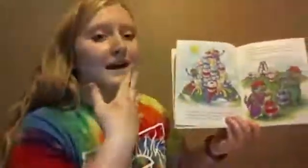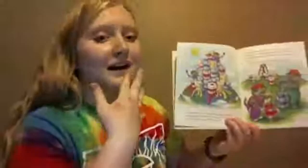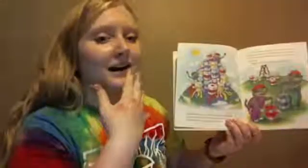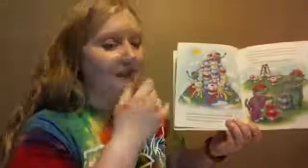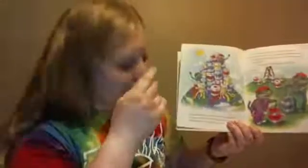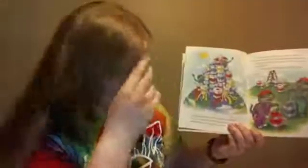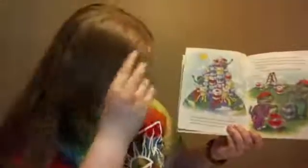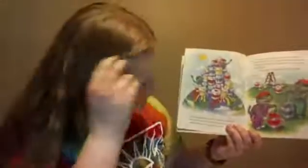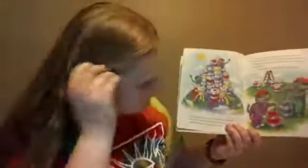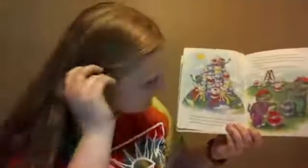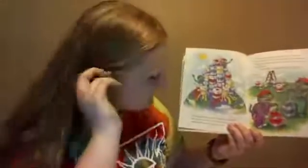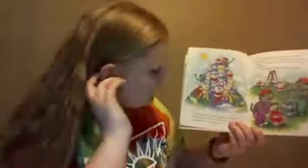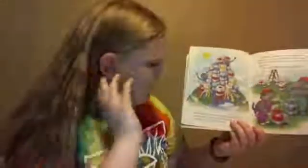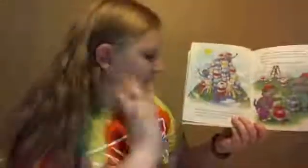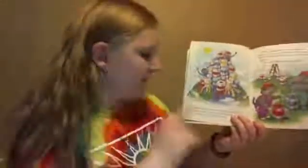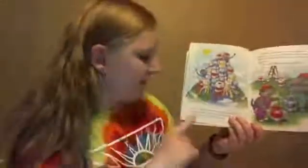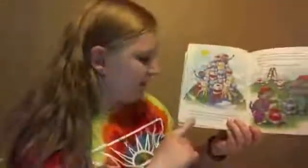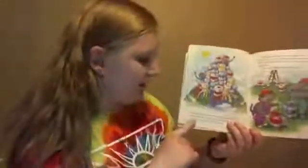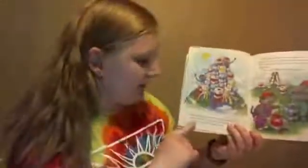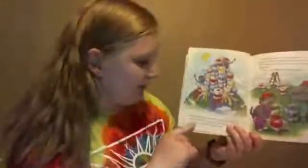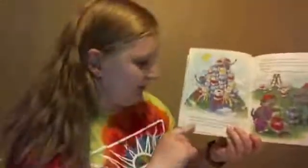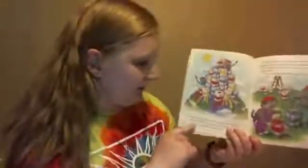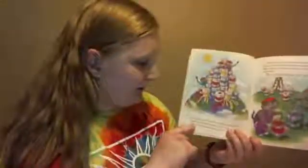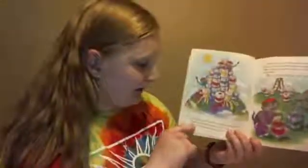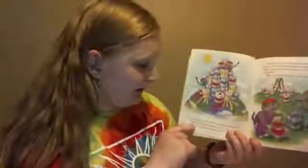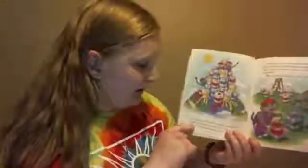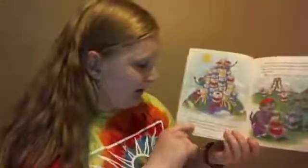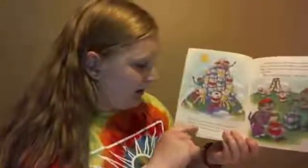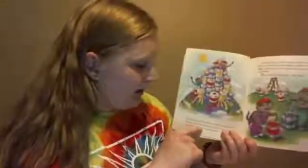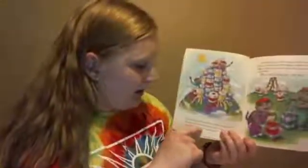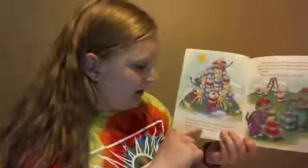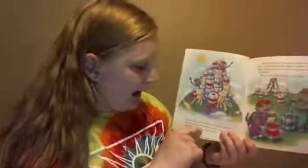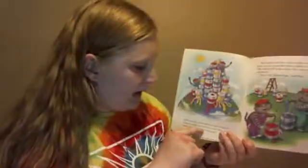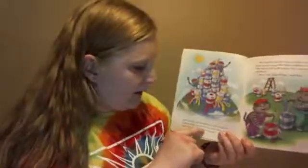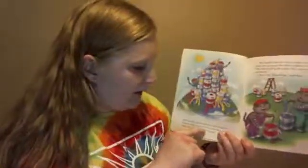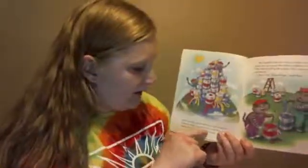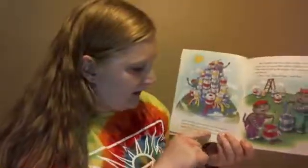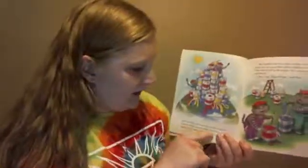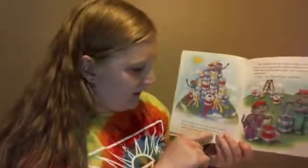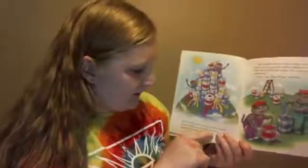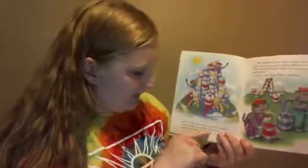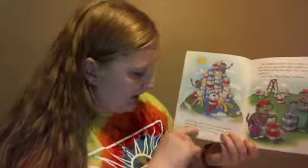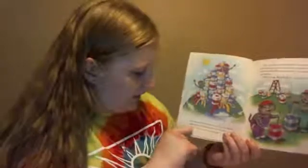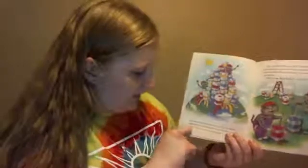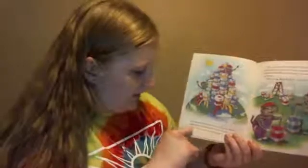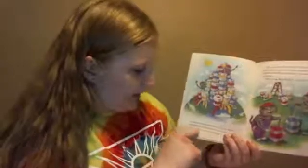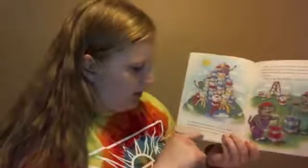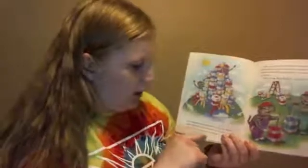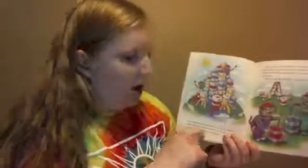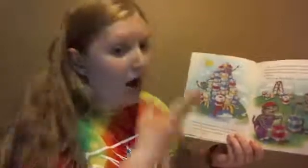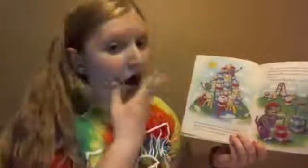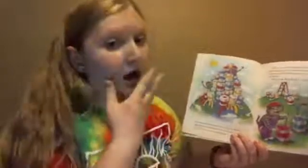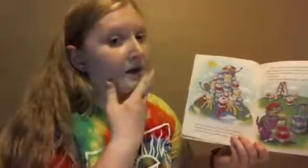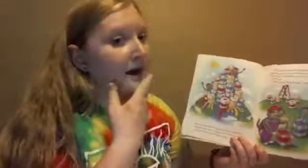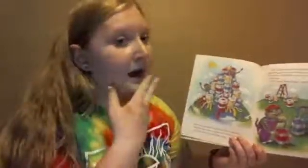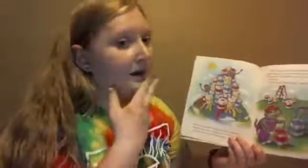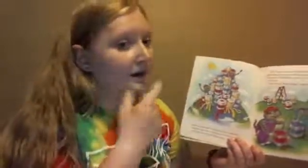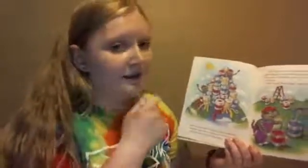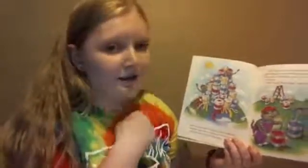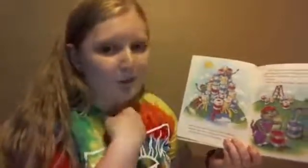color to splash around with. Out of these colors, they would make all the colors in the